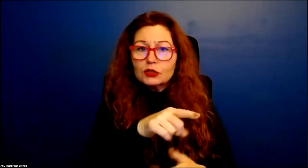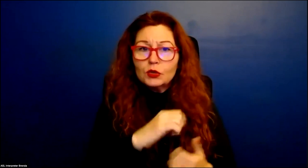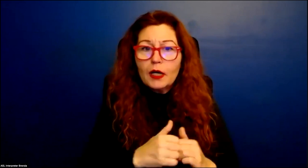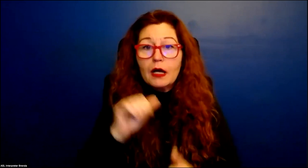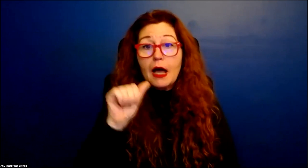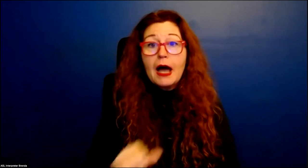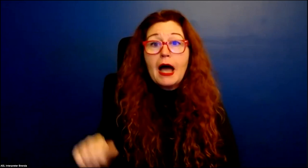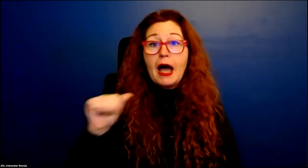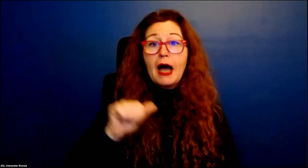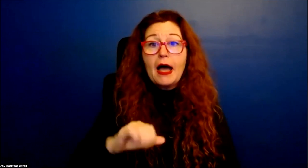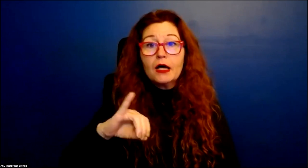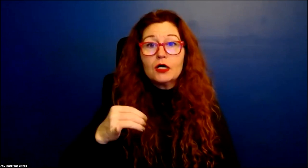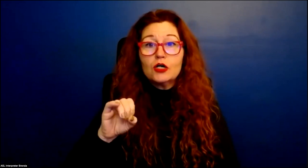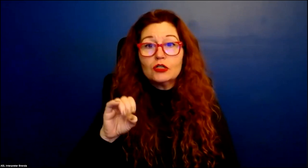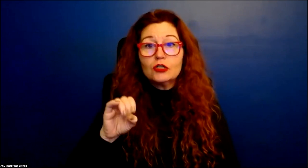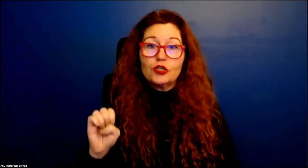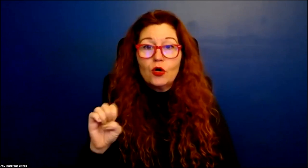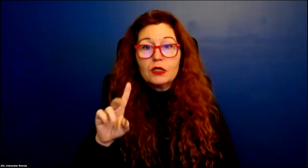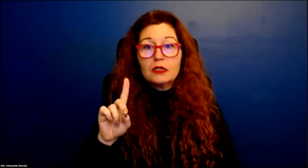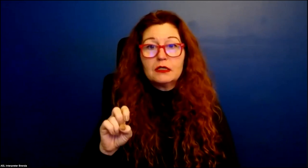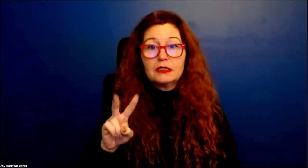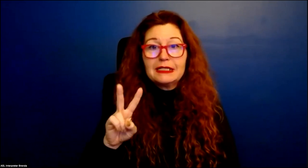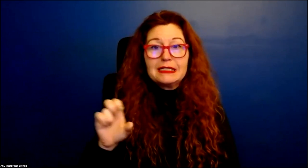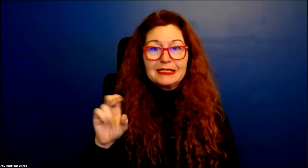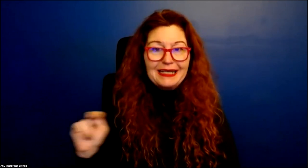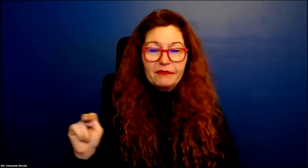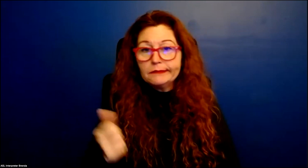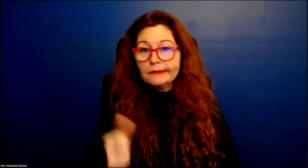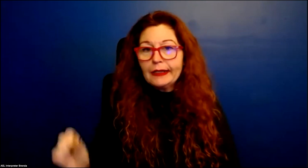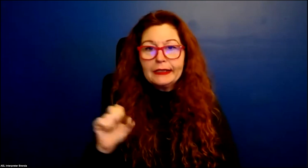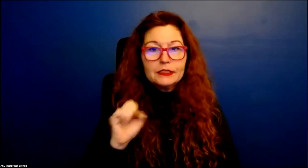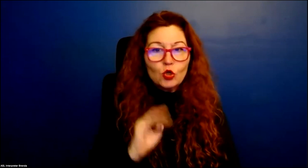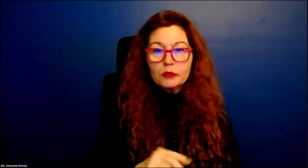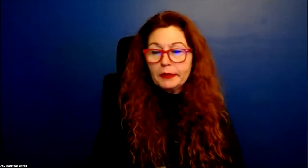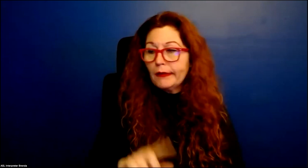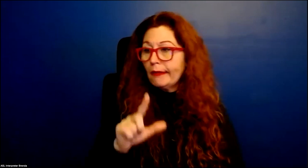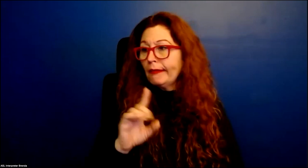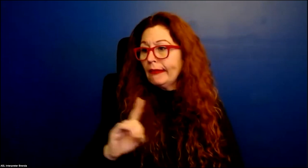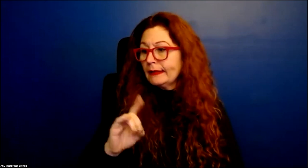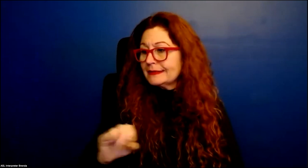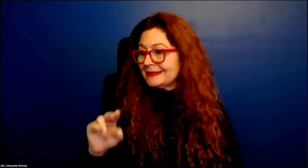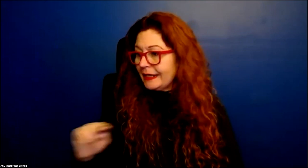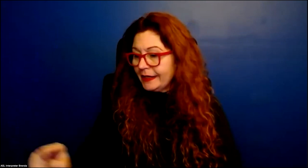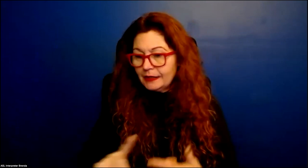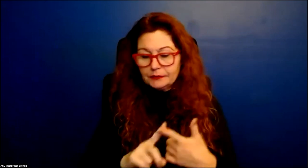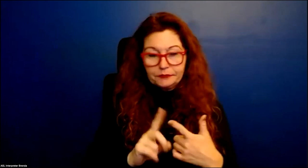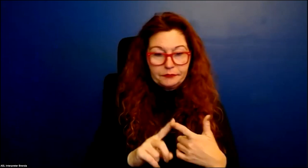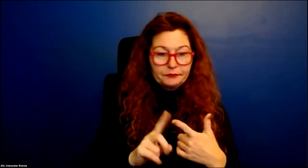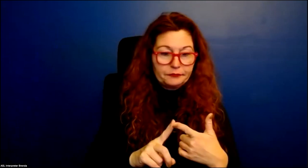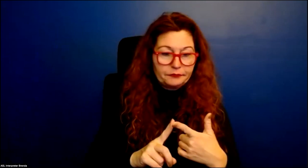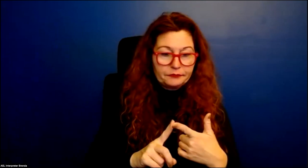on virtually anything that you want to, like. You can find me on LinkedIn or any of the social media